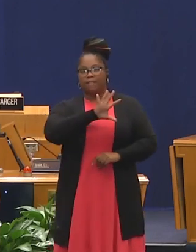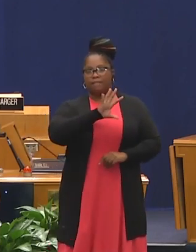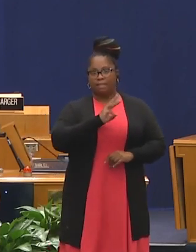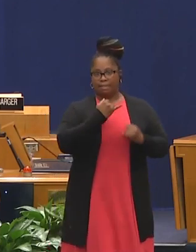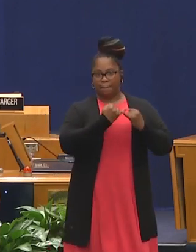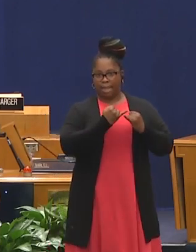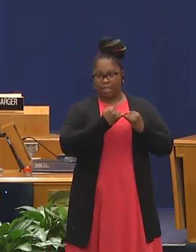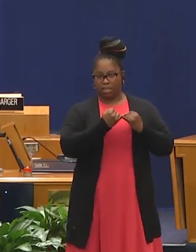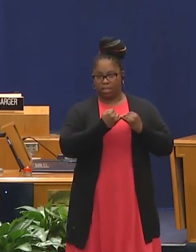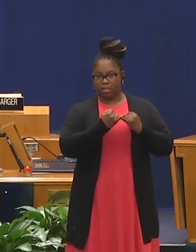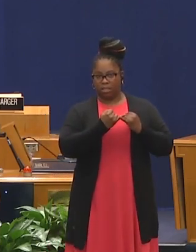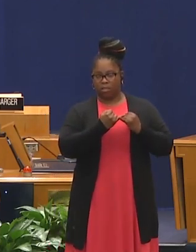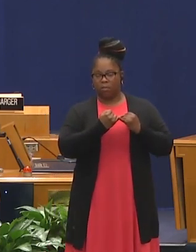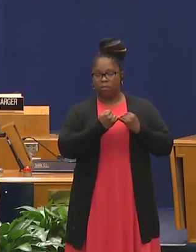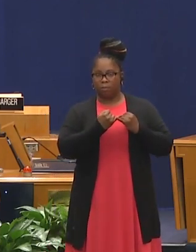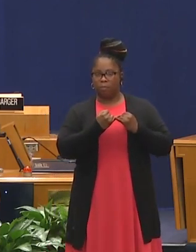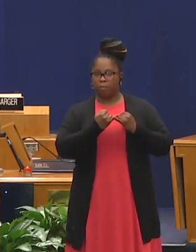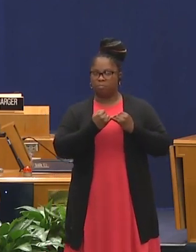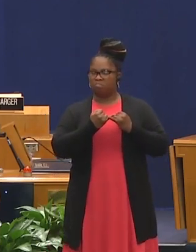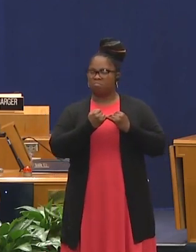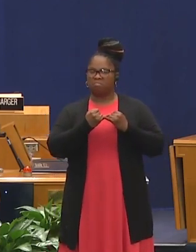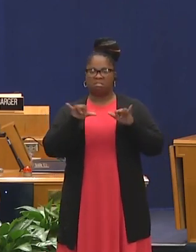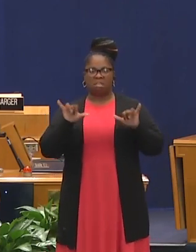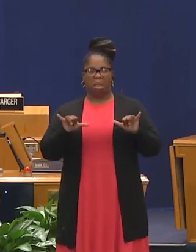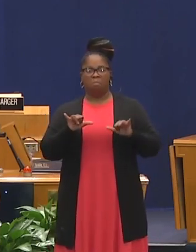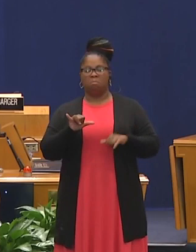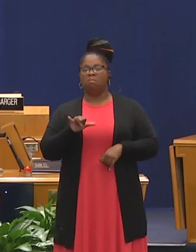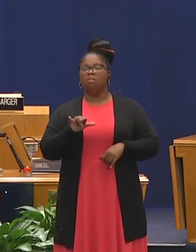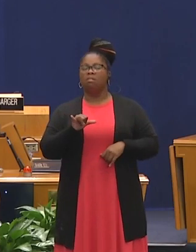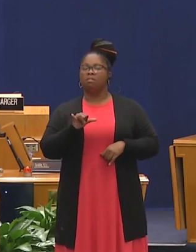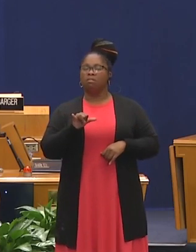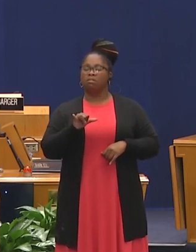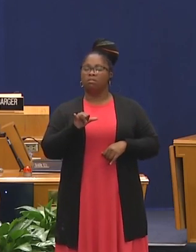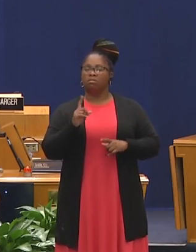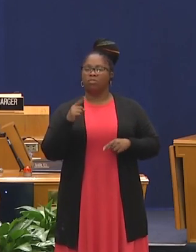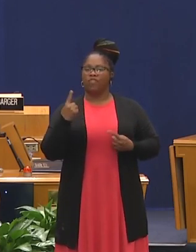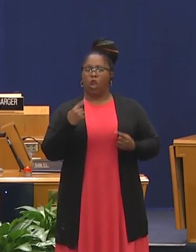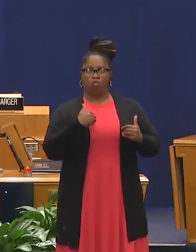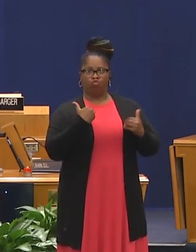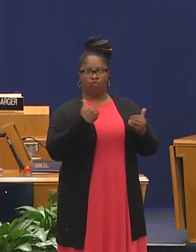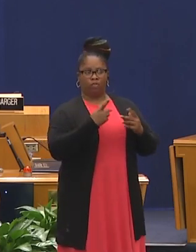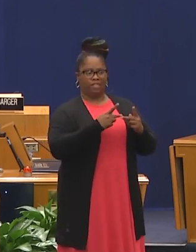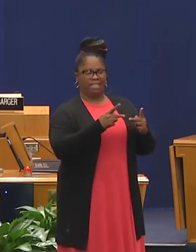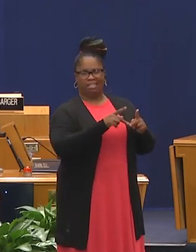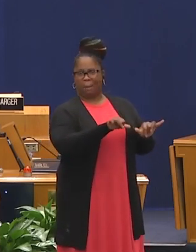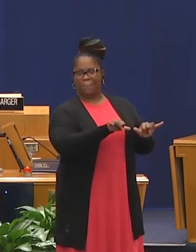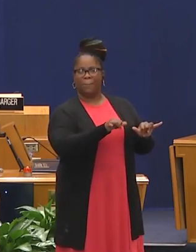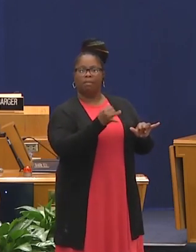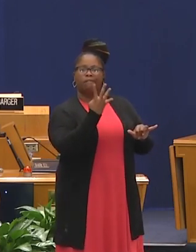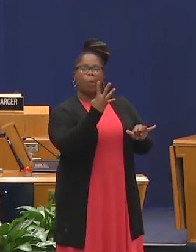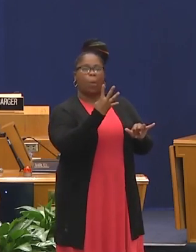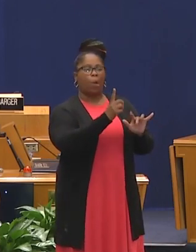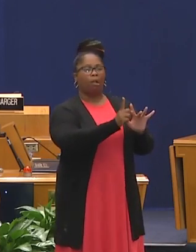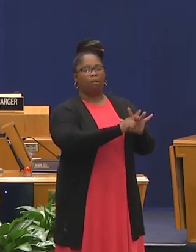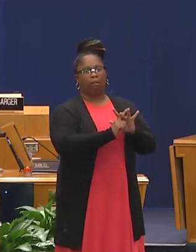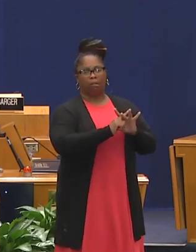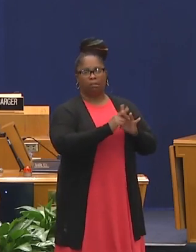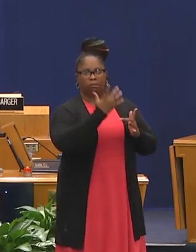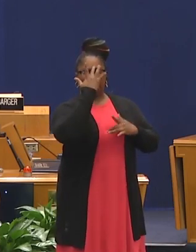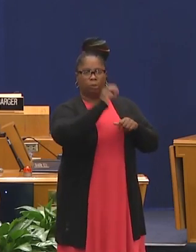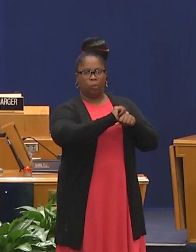inmates. And we remain at only 4 cases in our juvenile facilities, and these were 4 staff